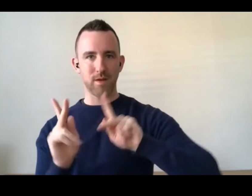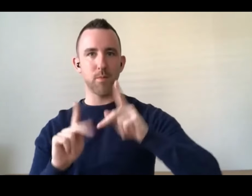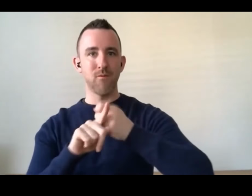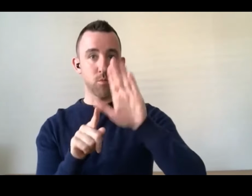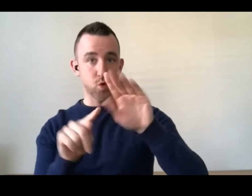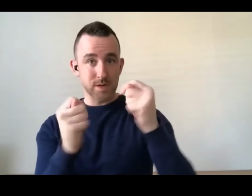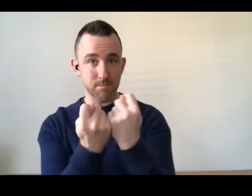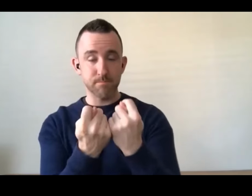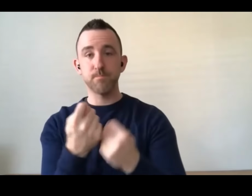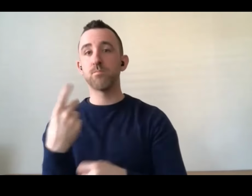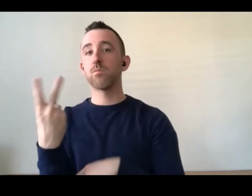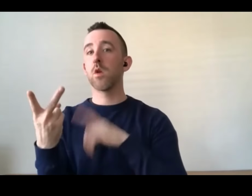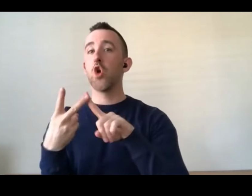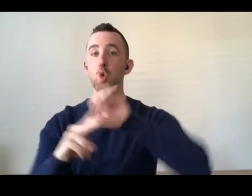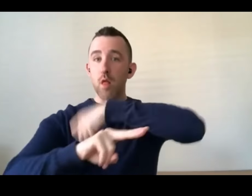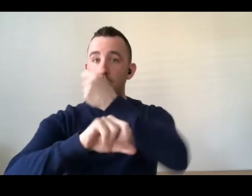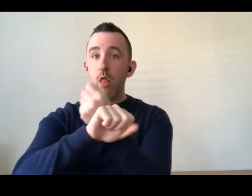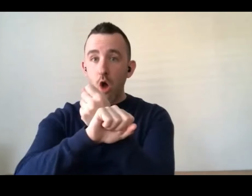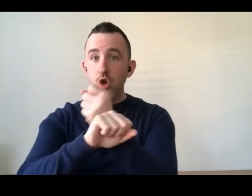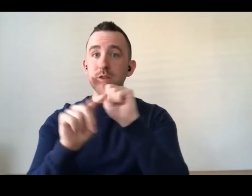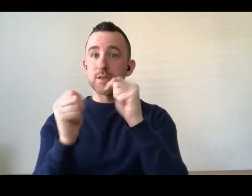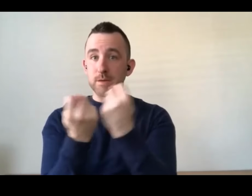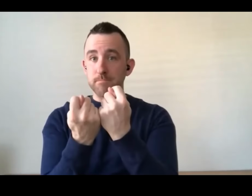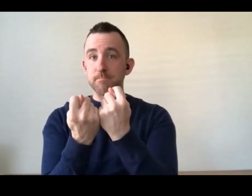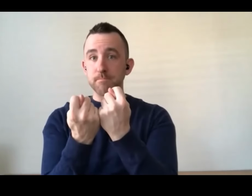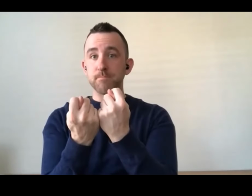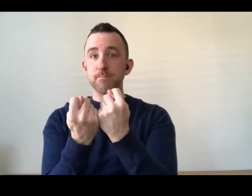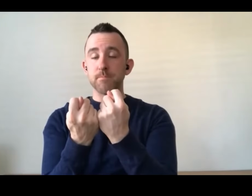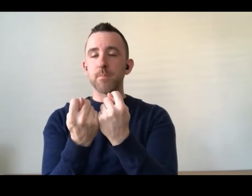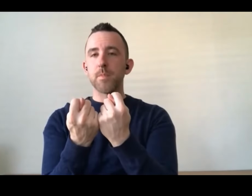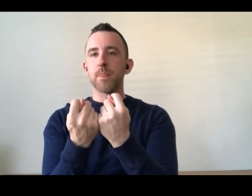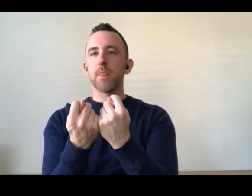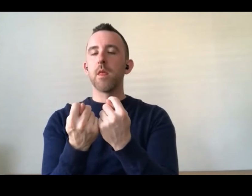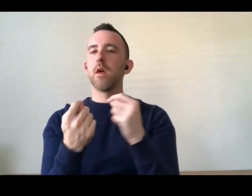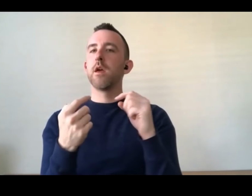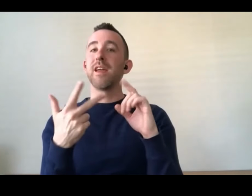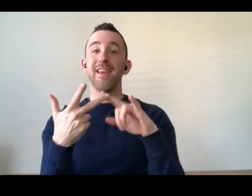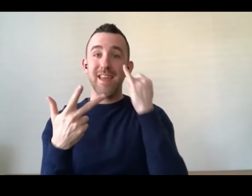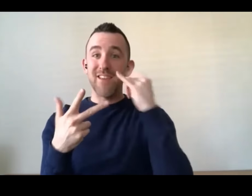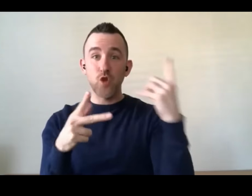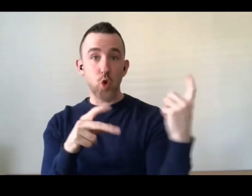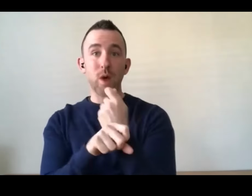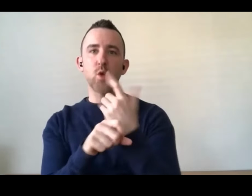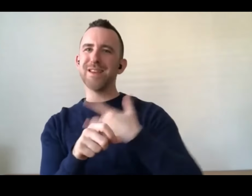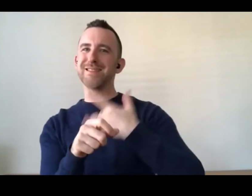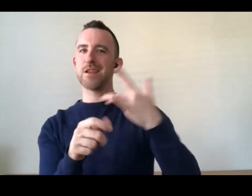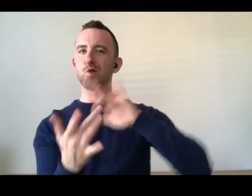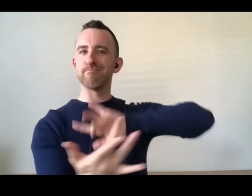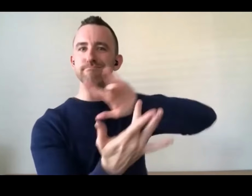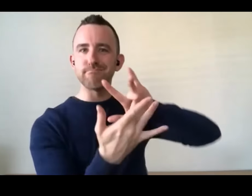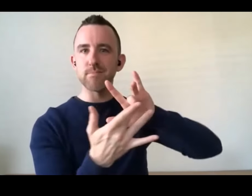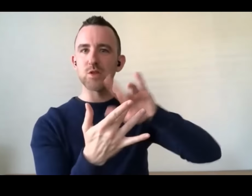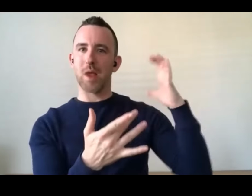team. You can lock your team, and if you win, we typically reach out to the captain